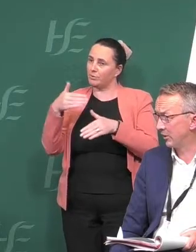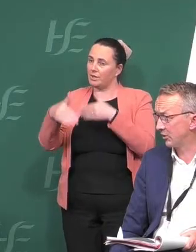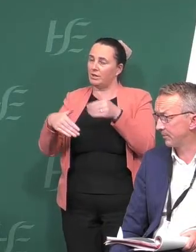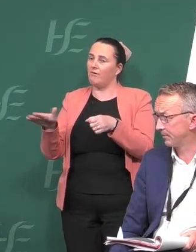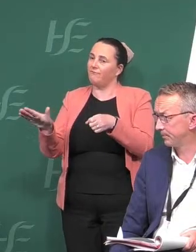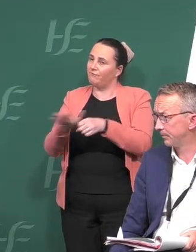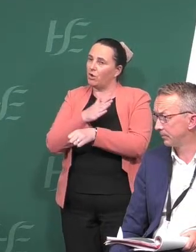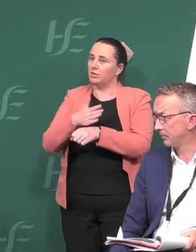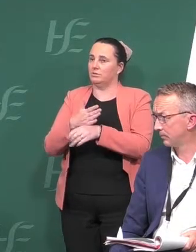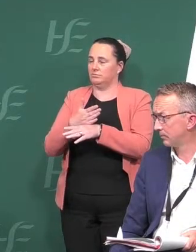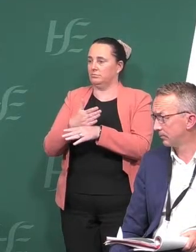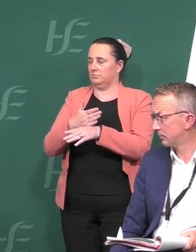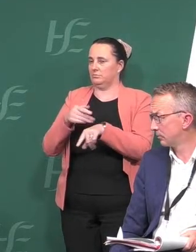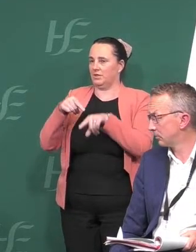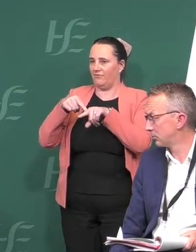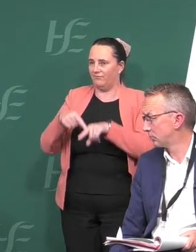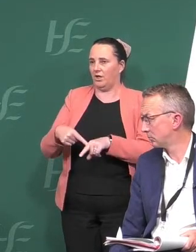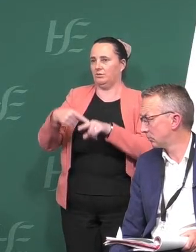full compliance.